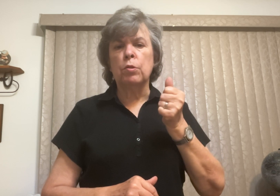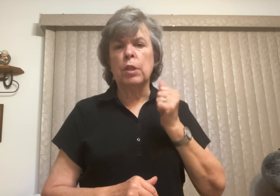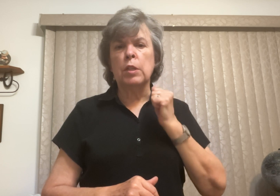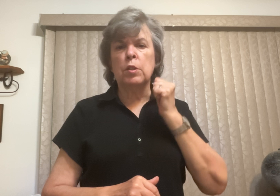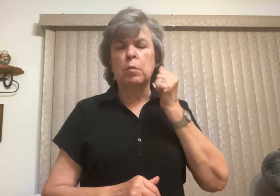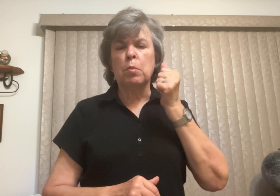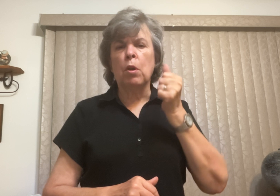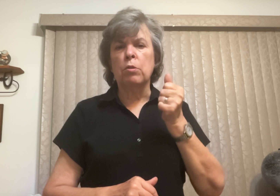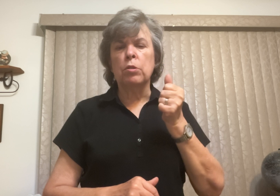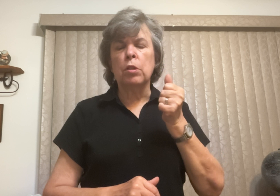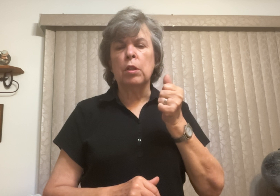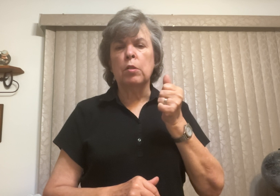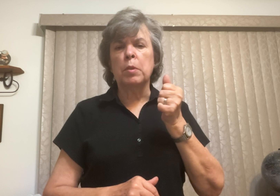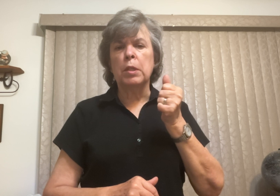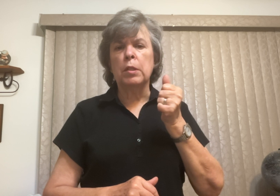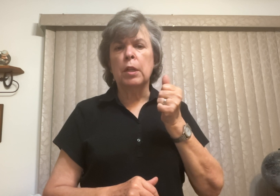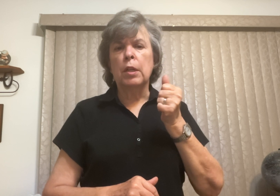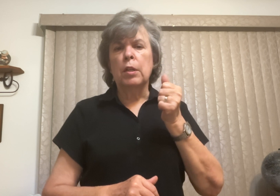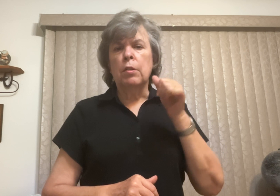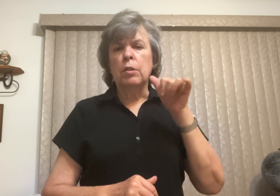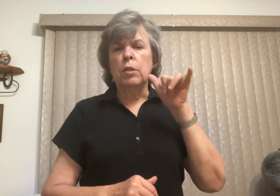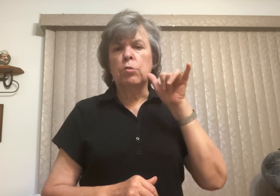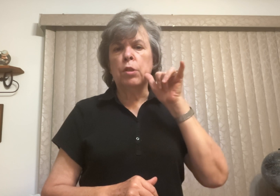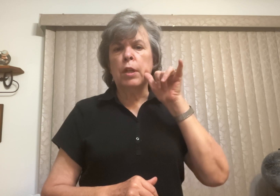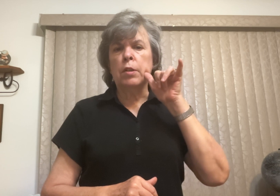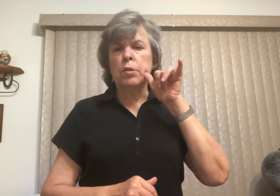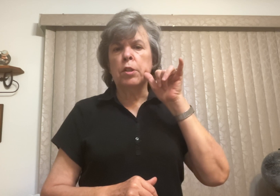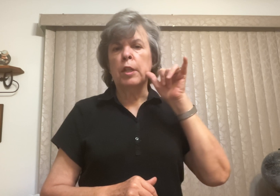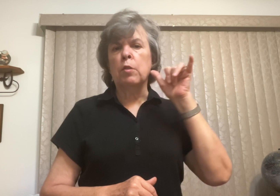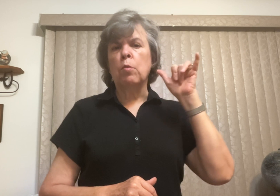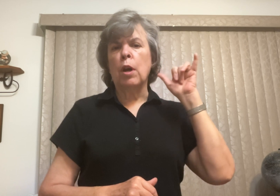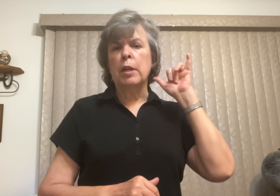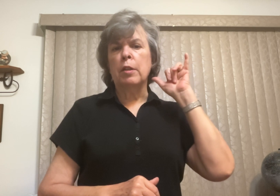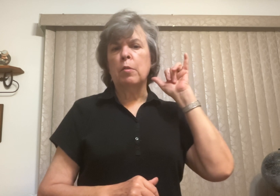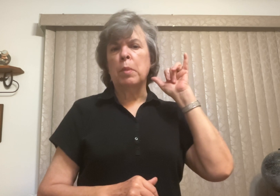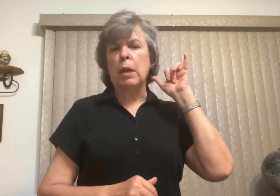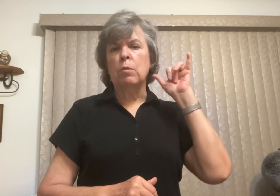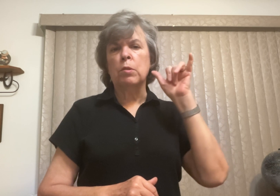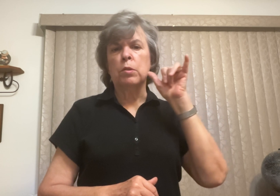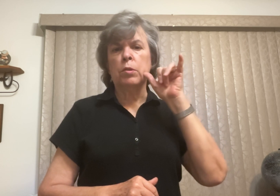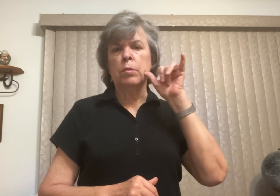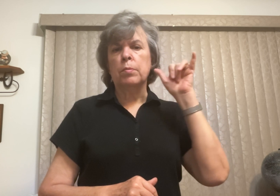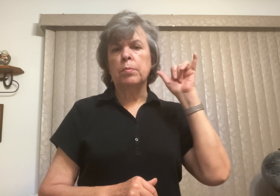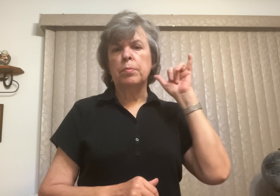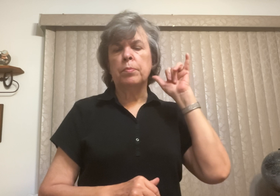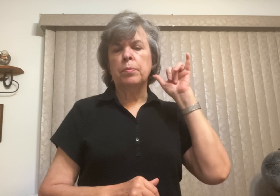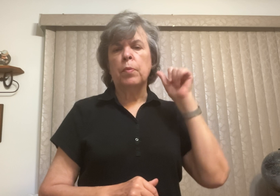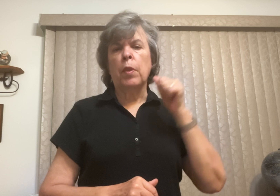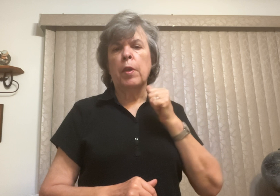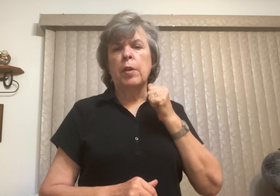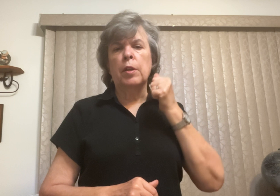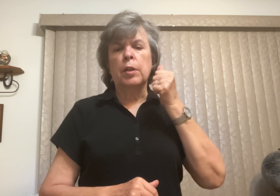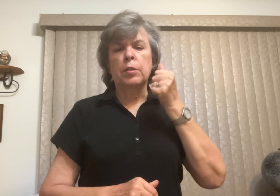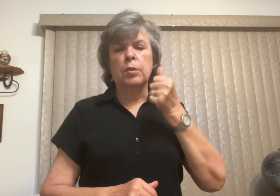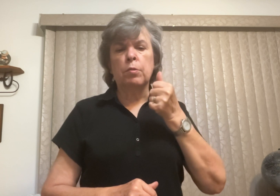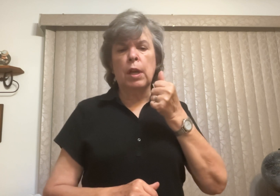that's tomorrow, just a little bit. Yesterday is to take a Y and go backwards. Okay, so